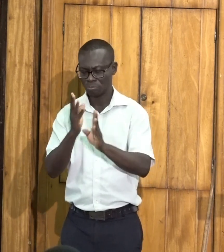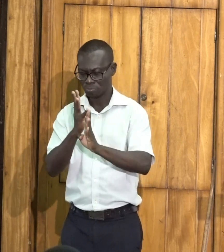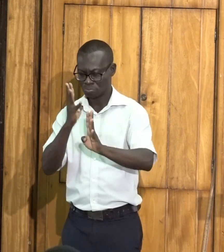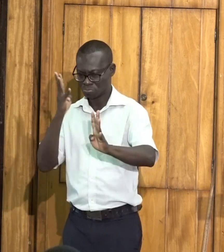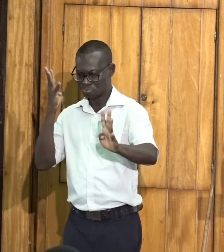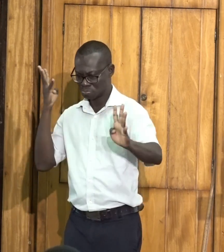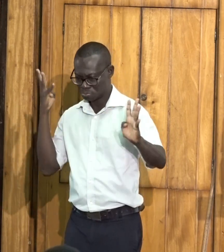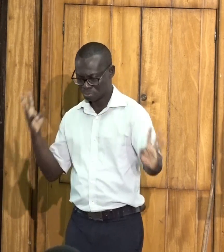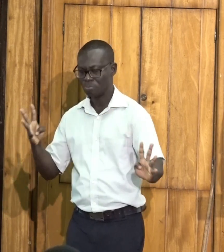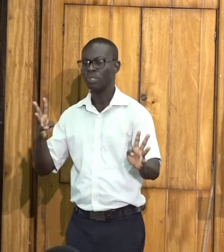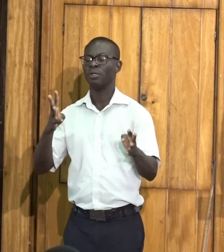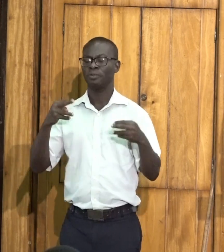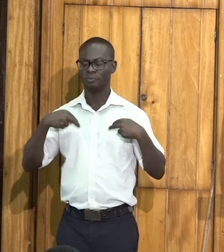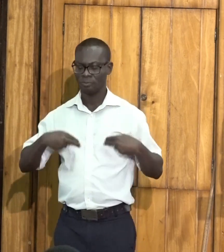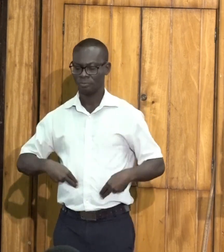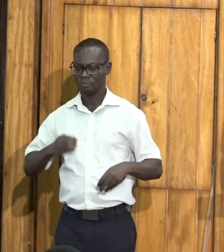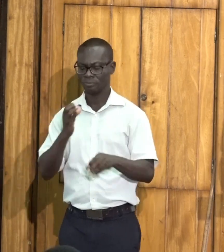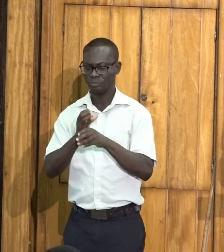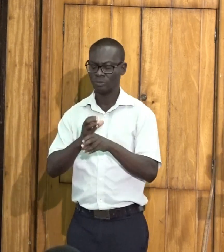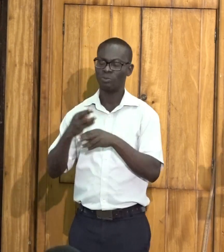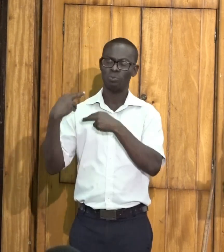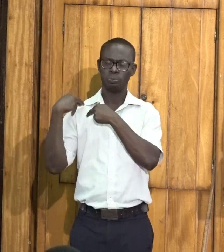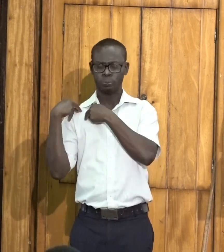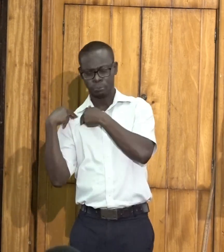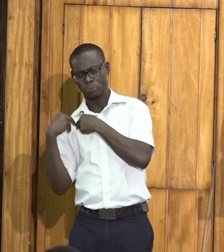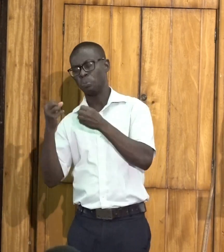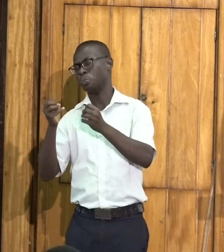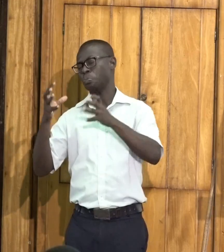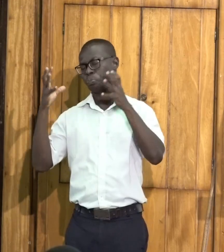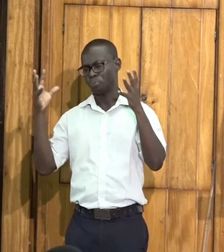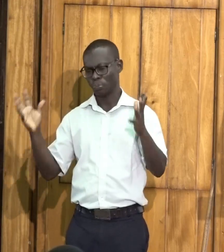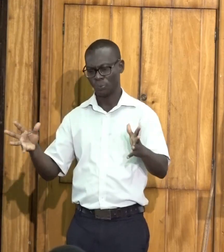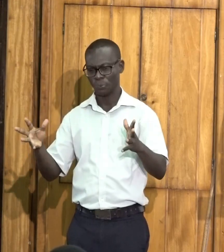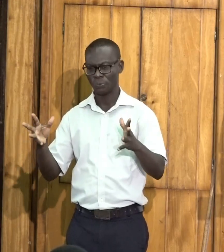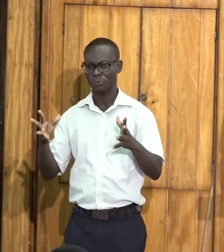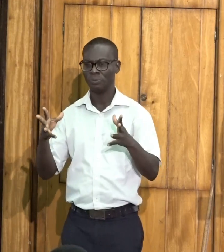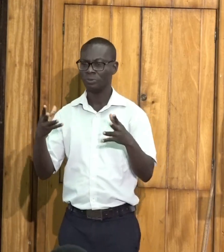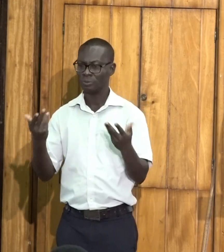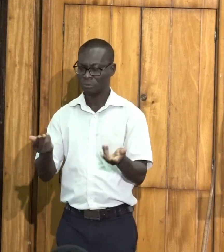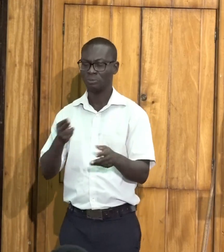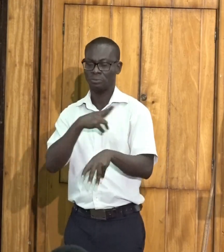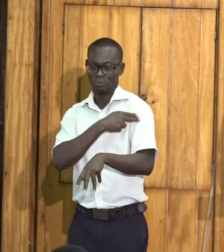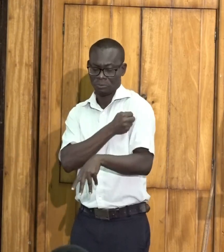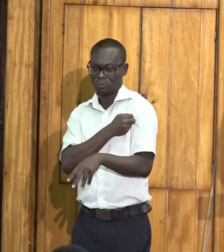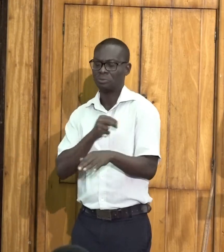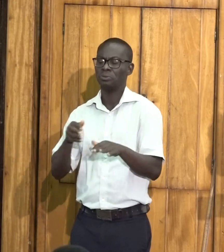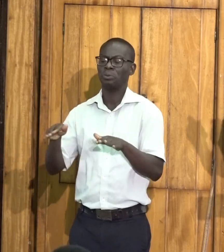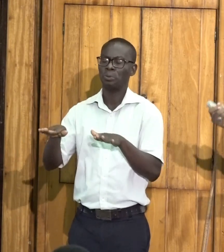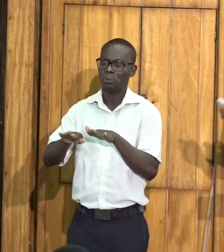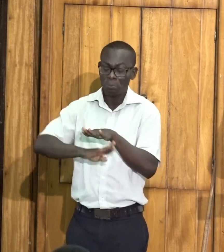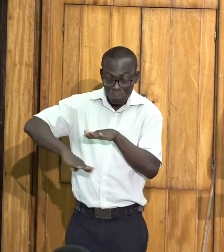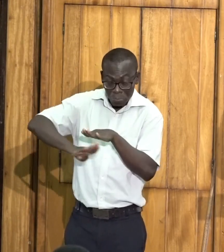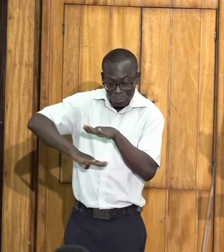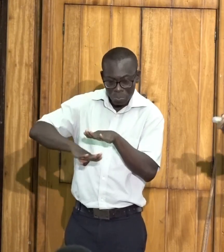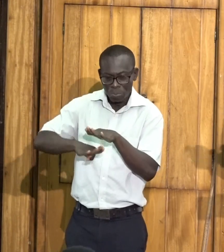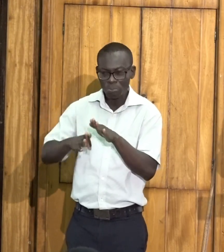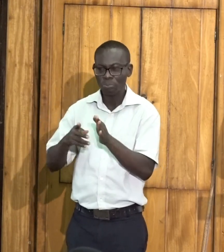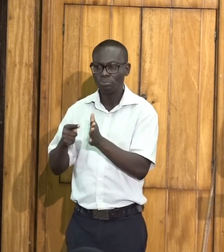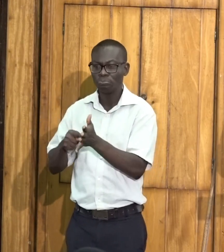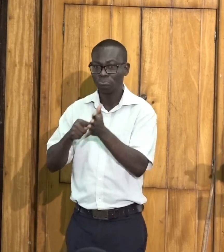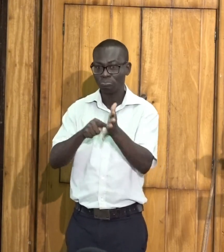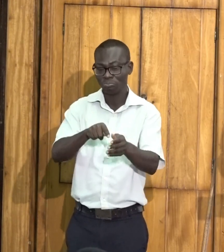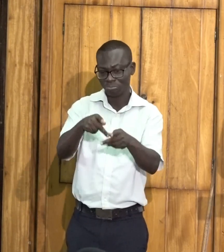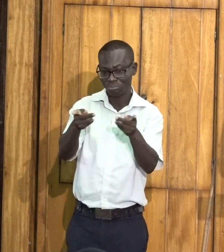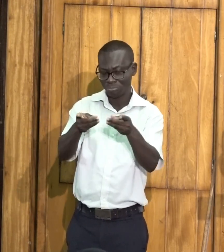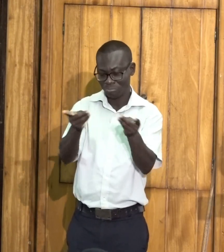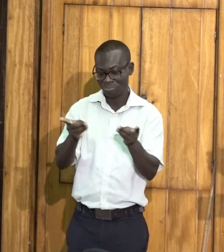so the healthcare workers were overburdened. In the facilities at lower levels, the referral between